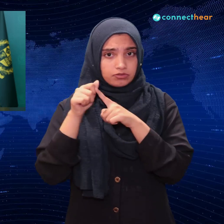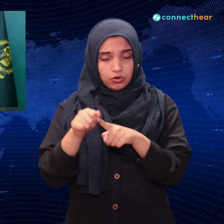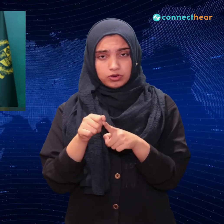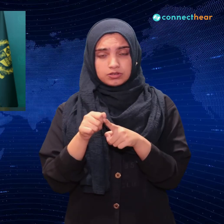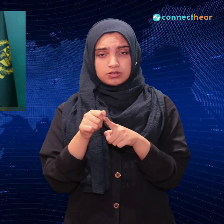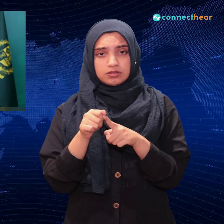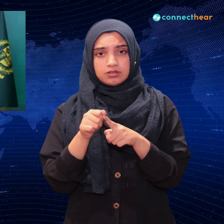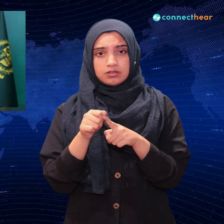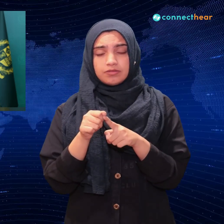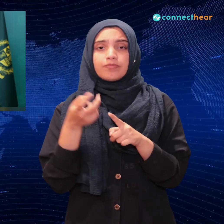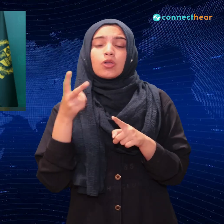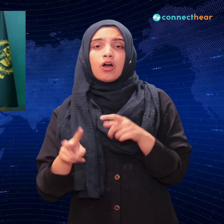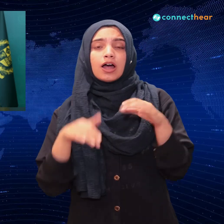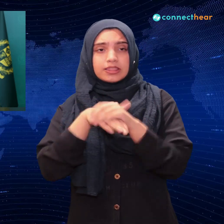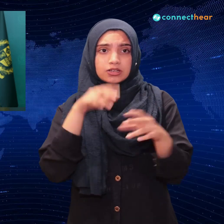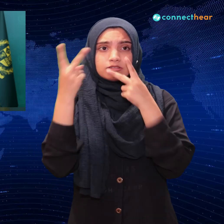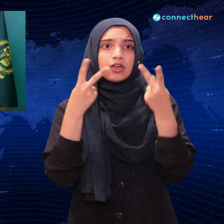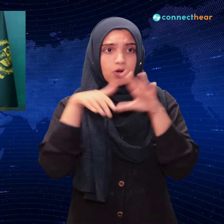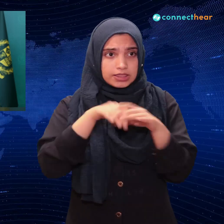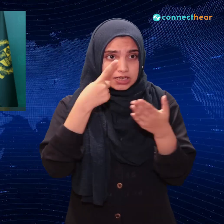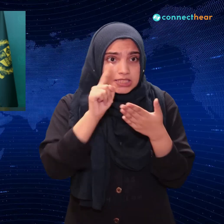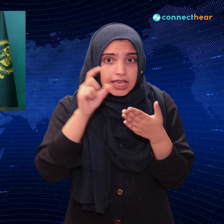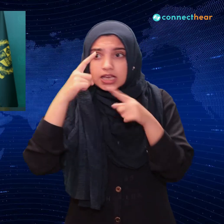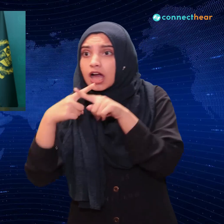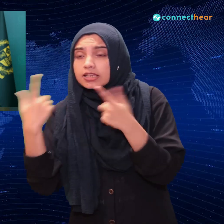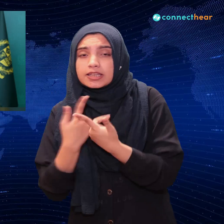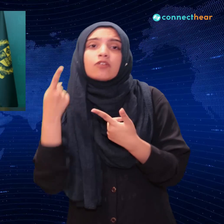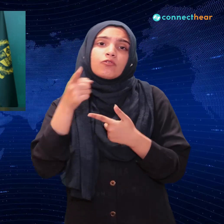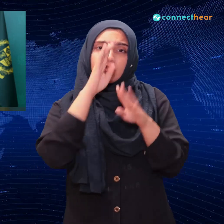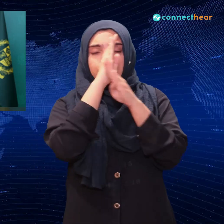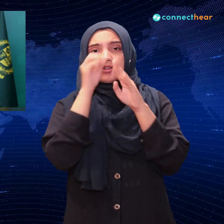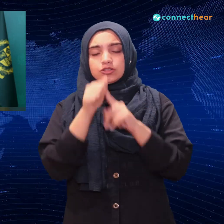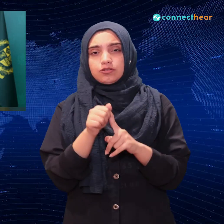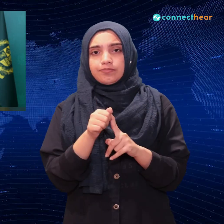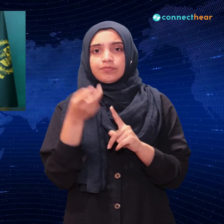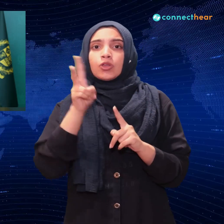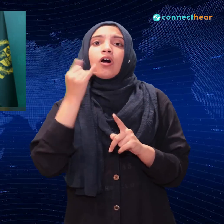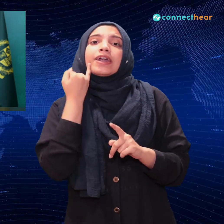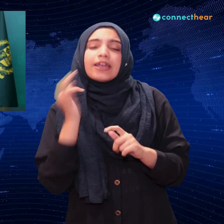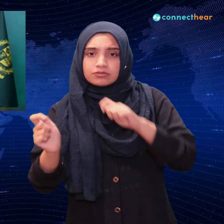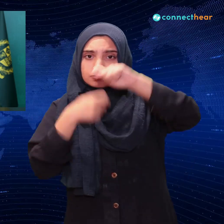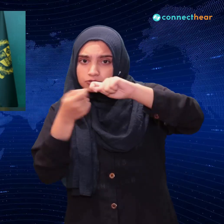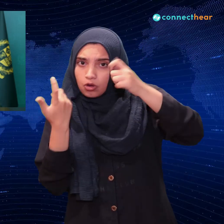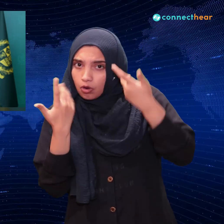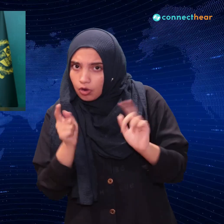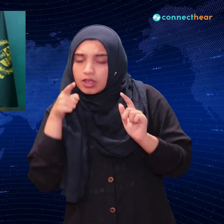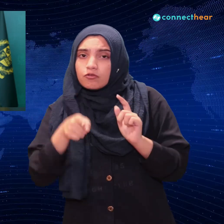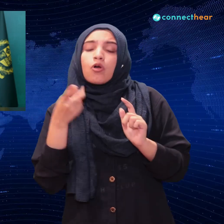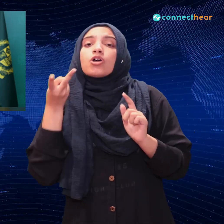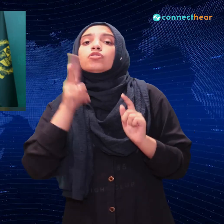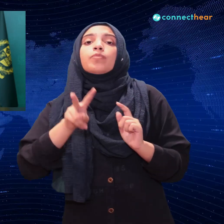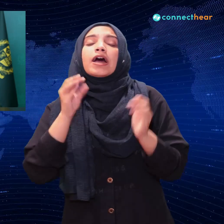havens. And Mr. President, retrieving the stolen assets from the